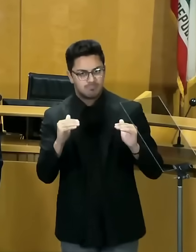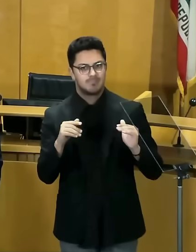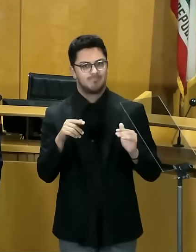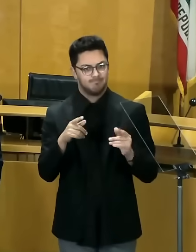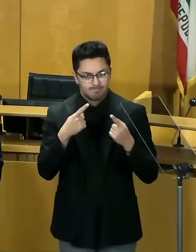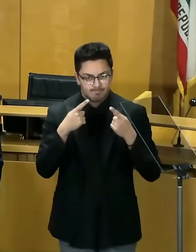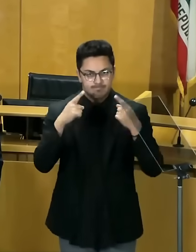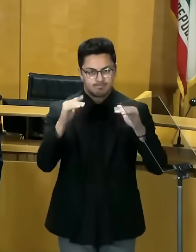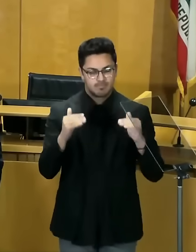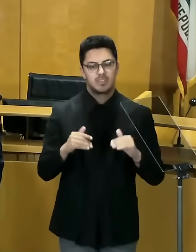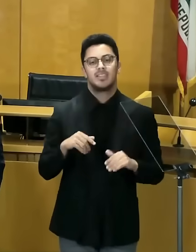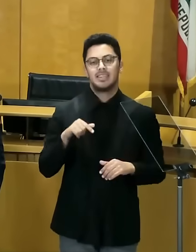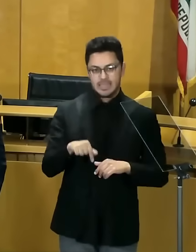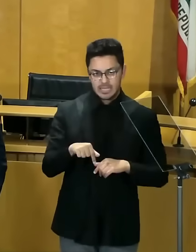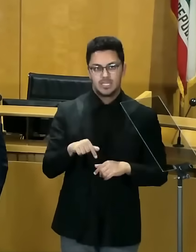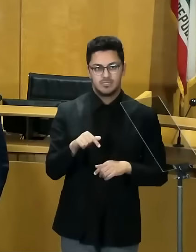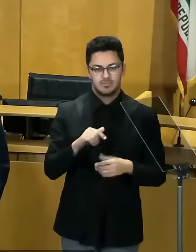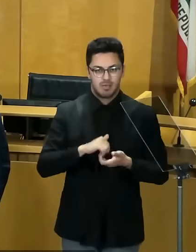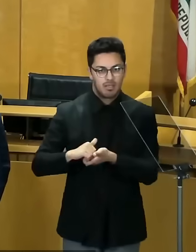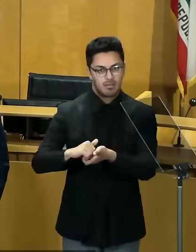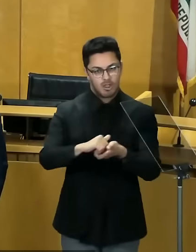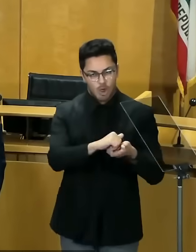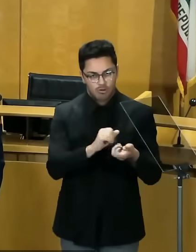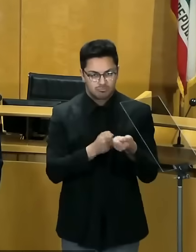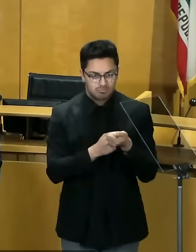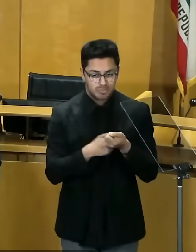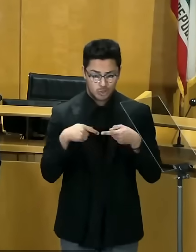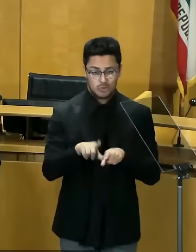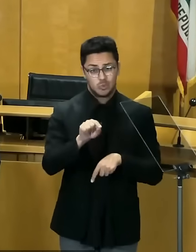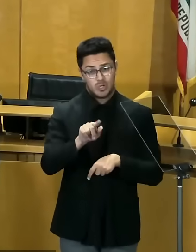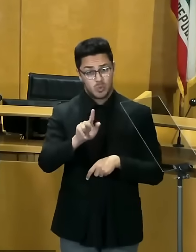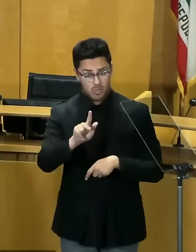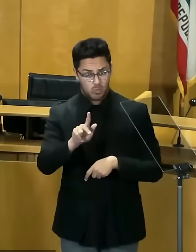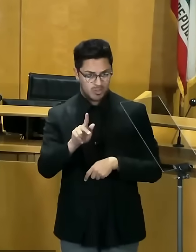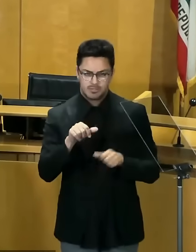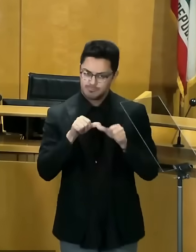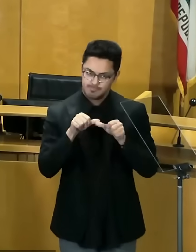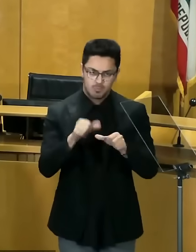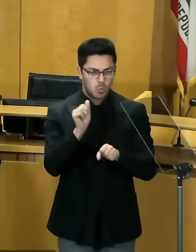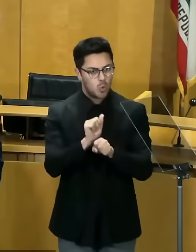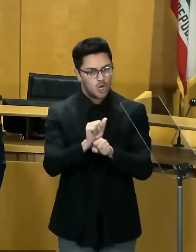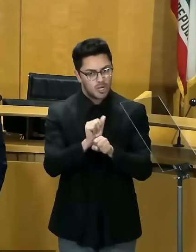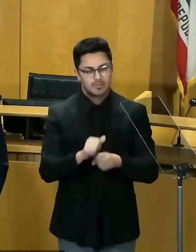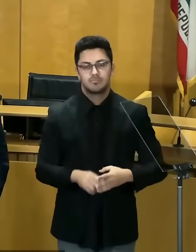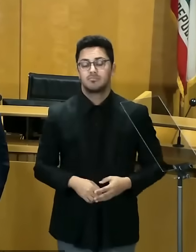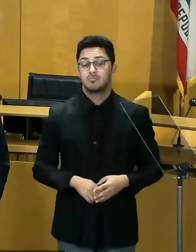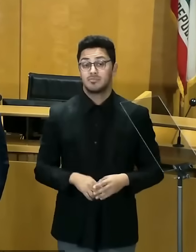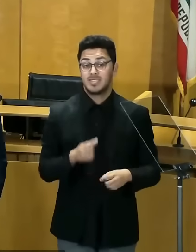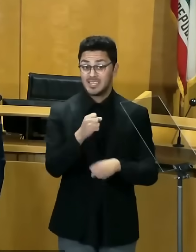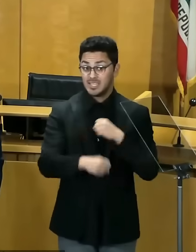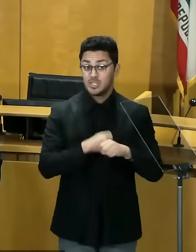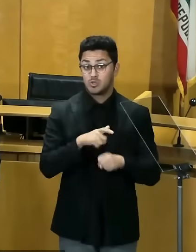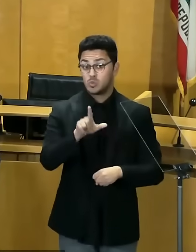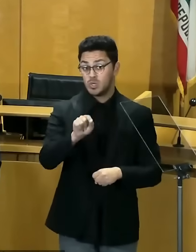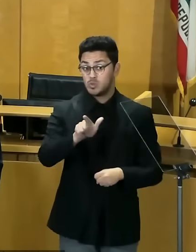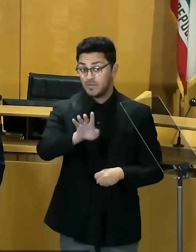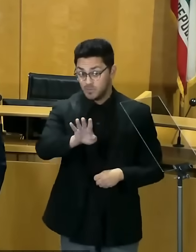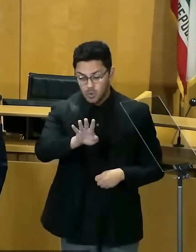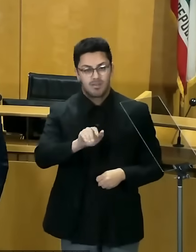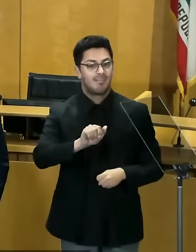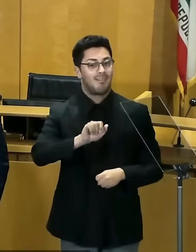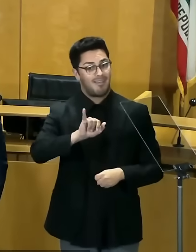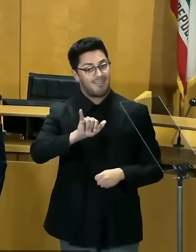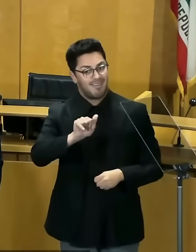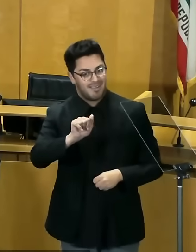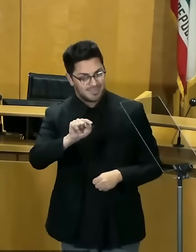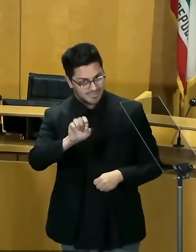they've fostered throughout 2023 to continue to be a force for good. And so in 2024, when IATSE, the